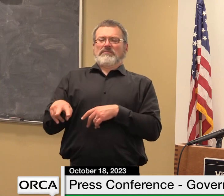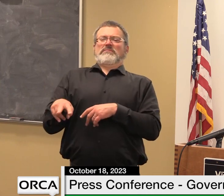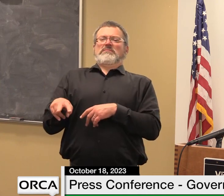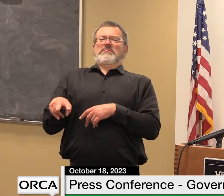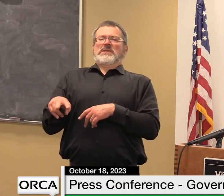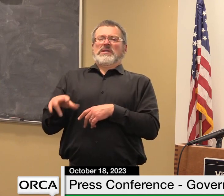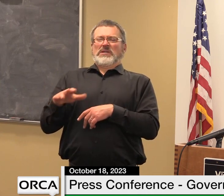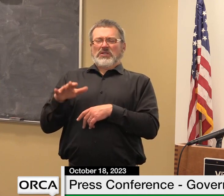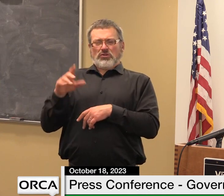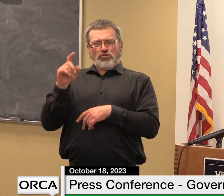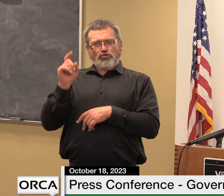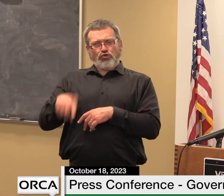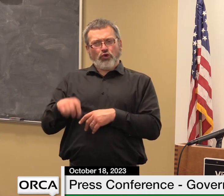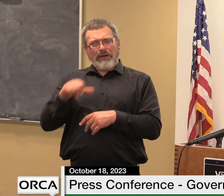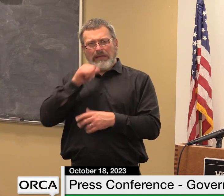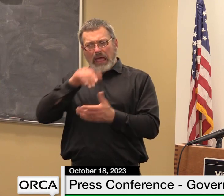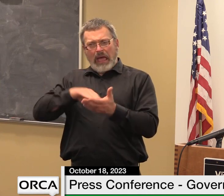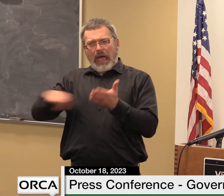know,